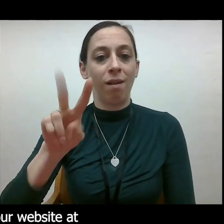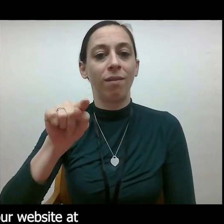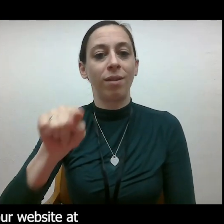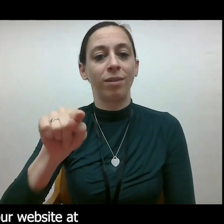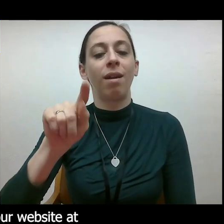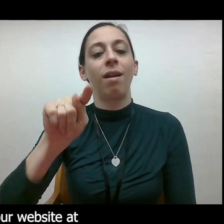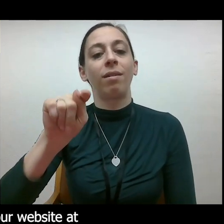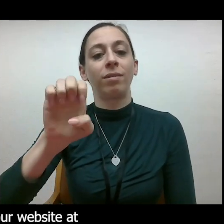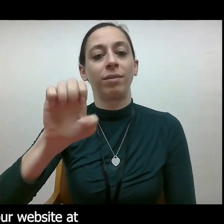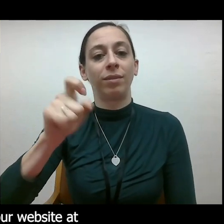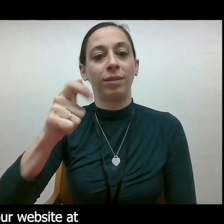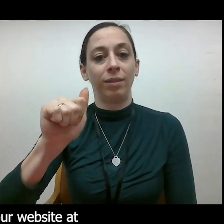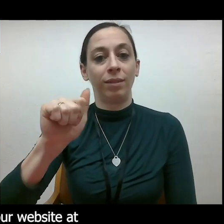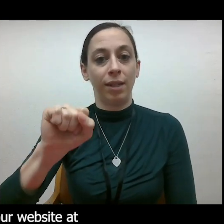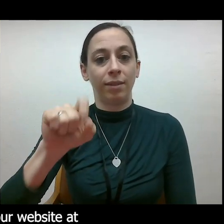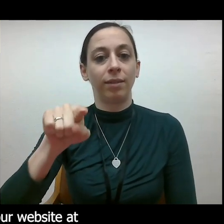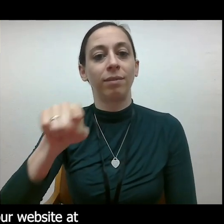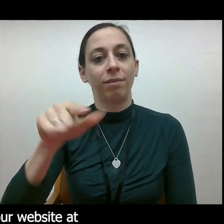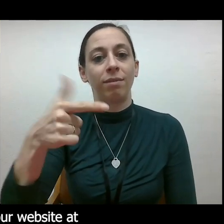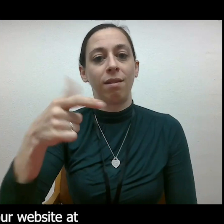form at